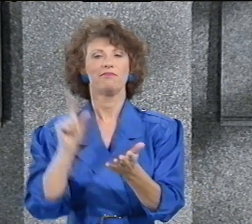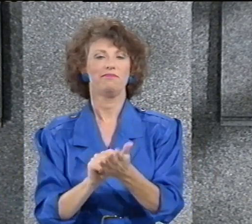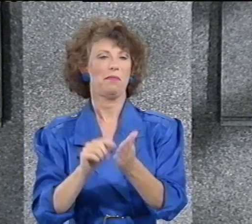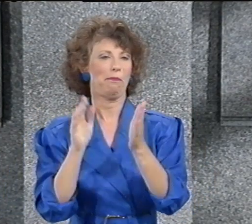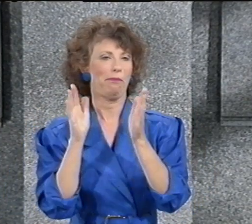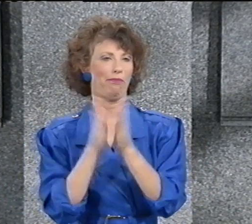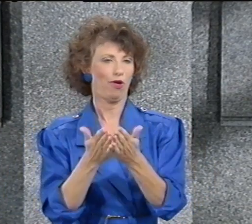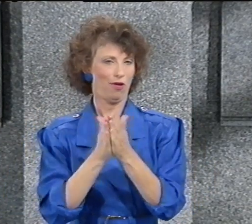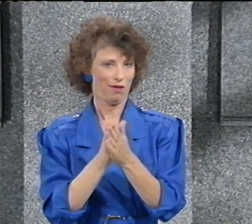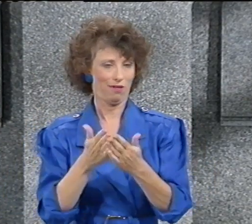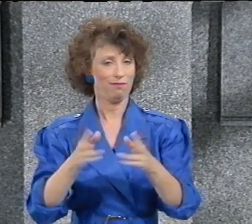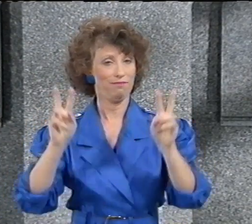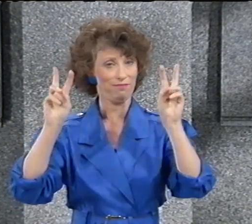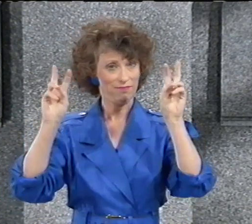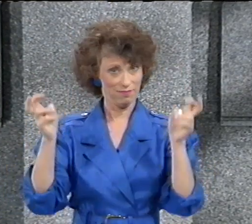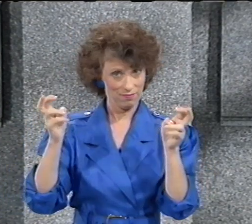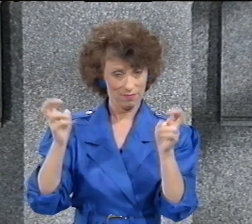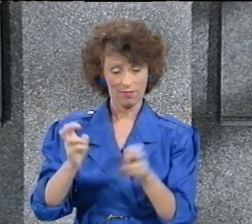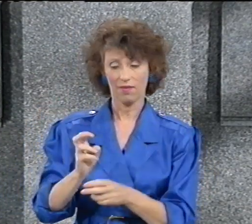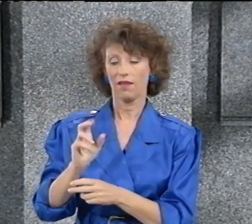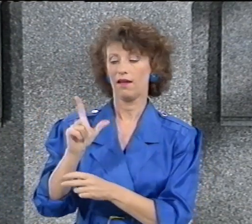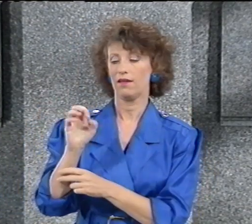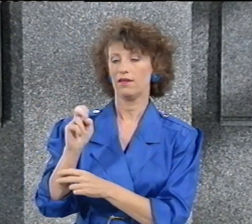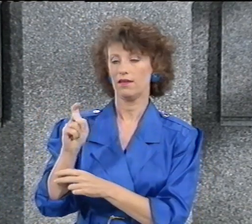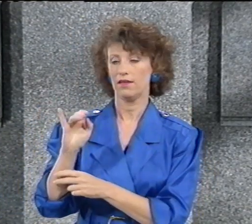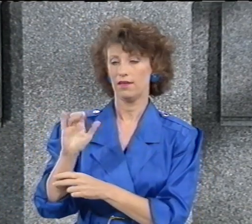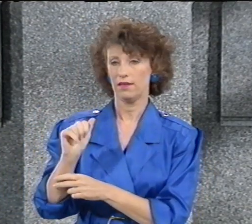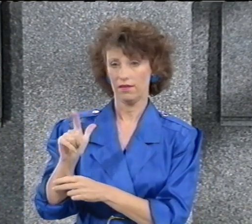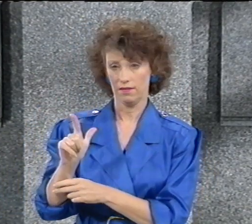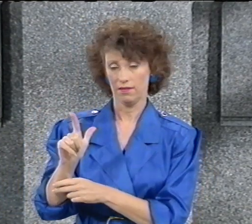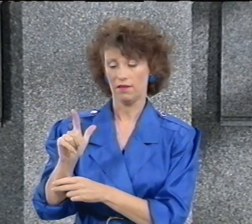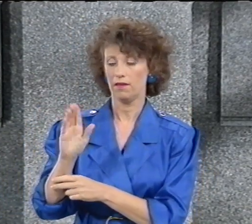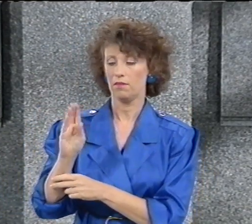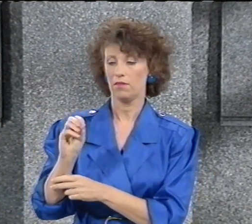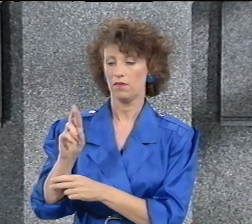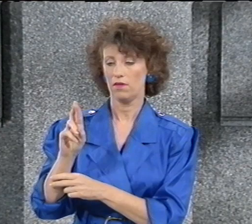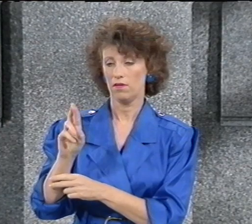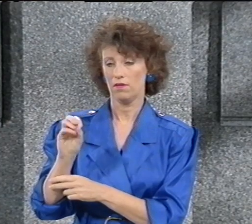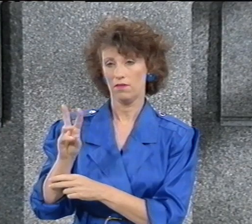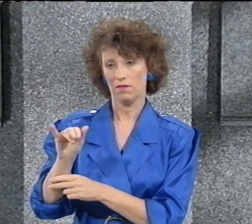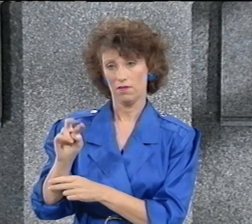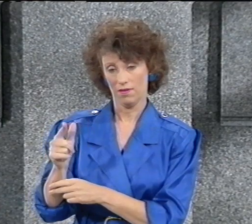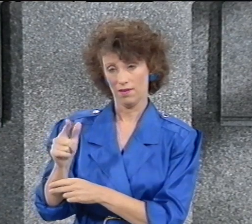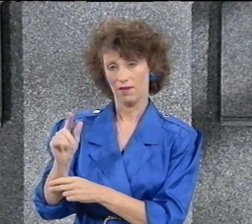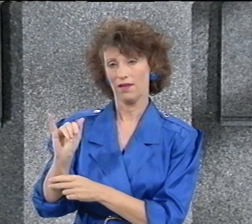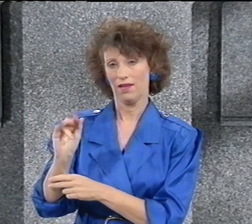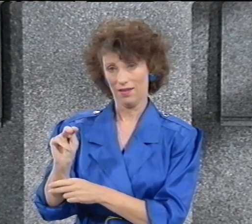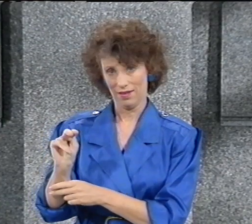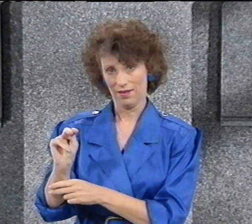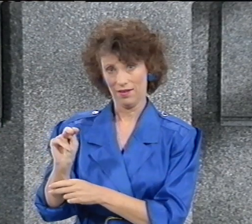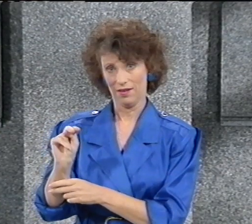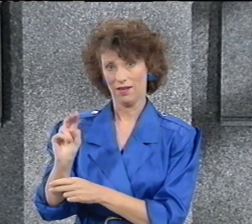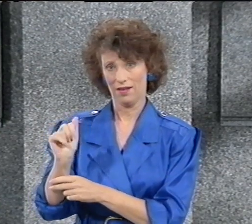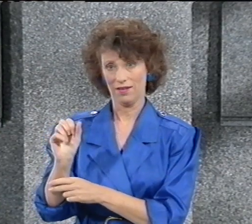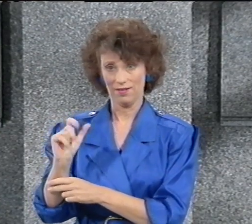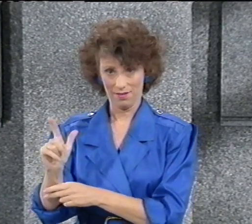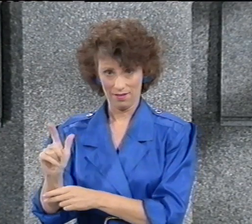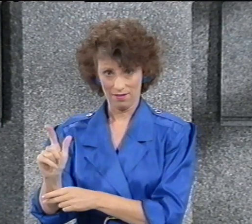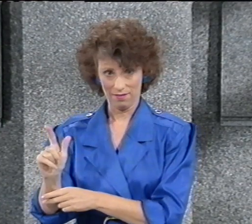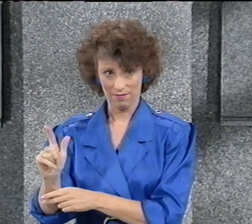sign. In fact, he published a book on it based on his dissertation, Lexical Borrowing in